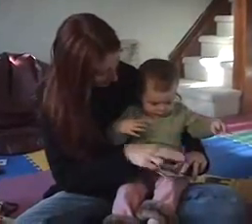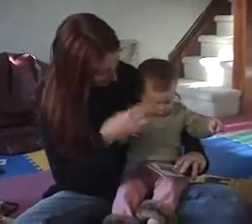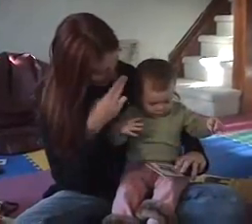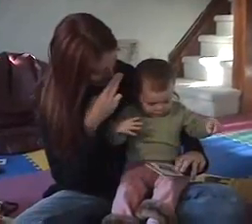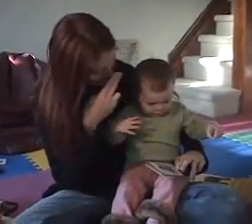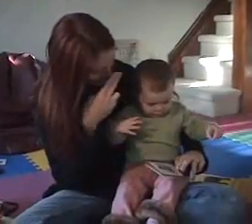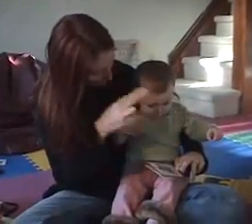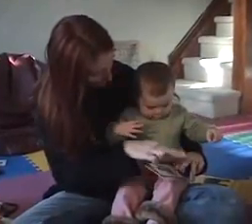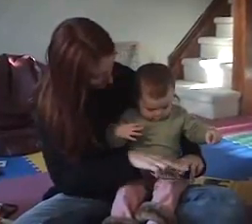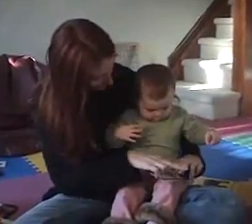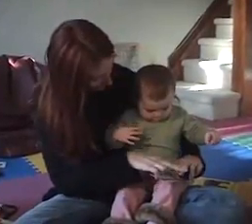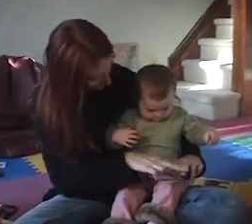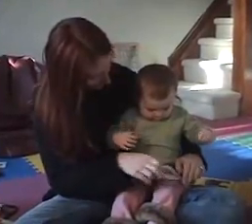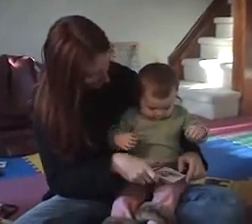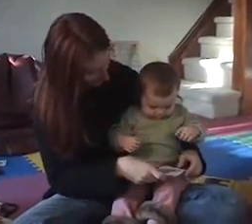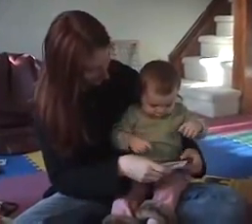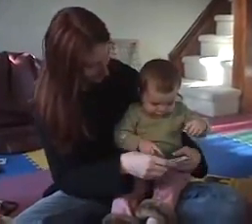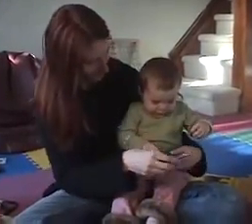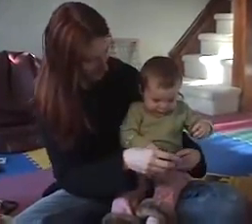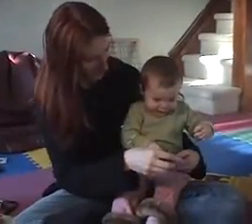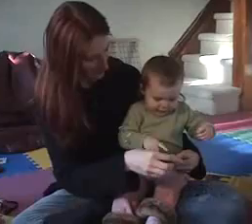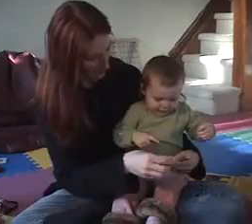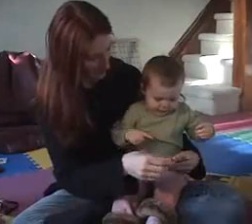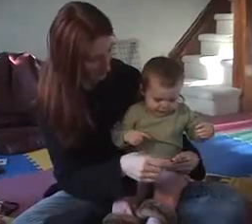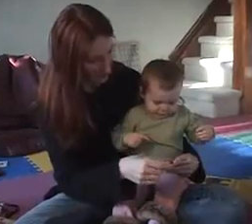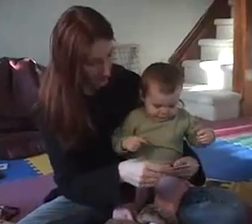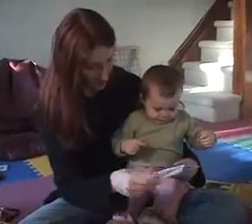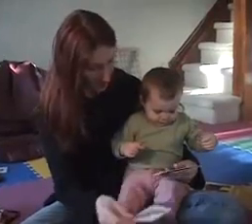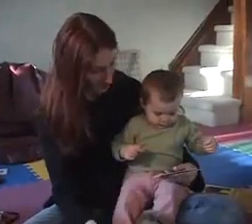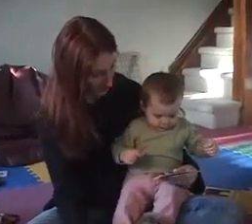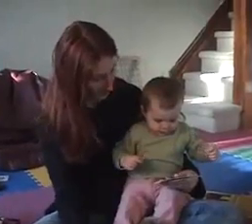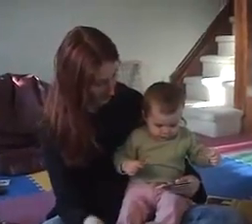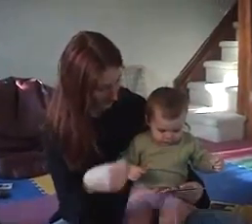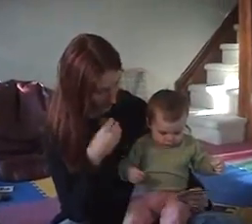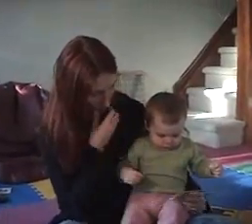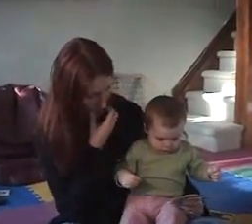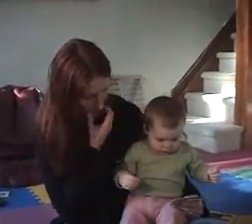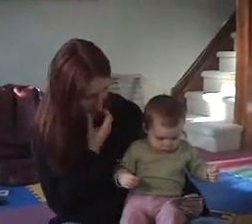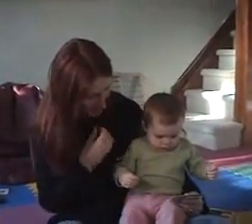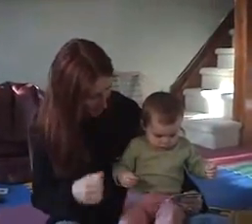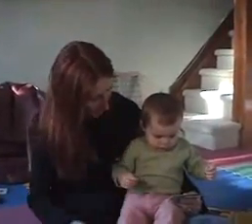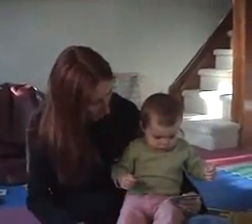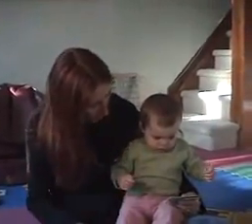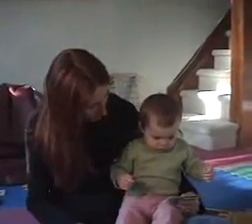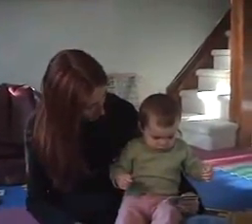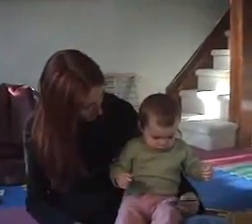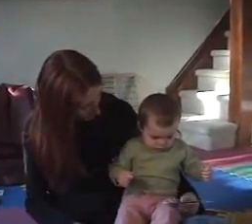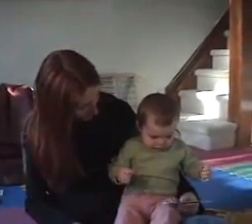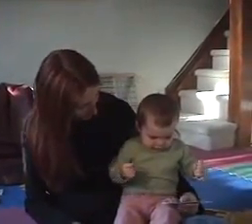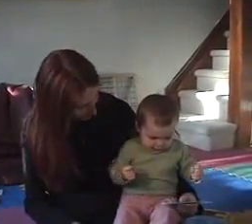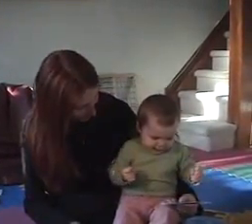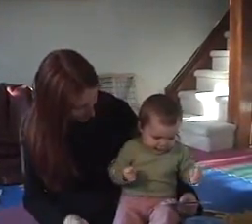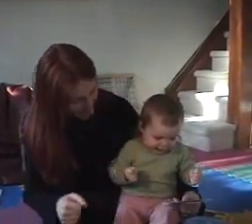Fun, fun, the sign, oh it's cold, what's the sign for cold,